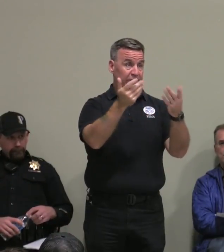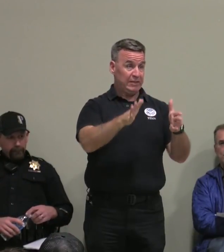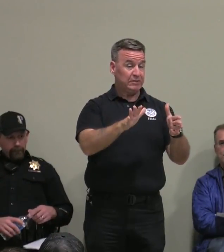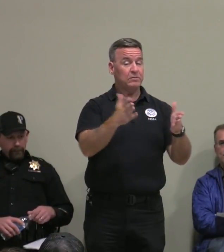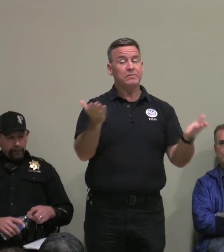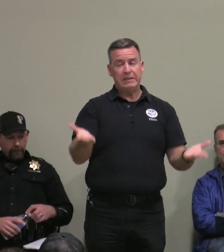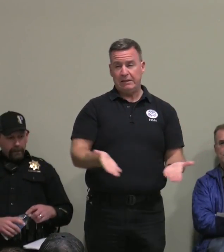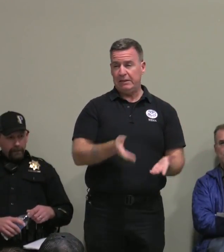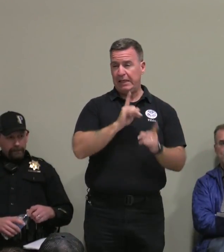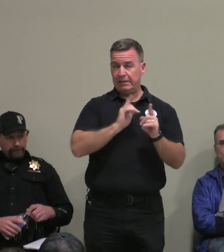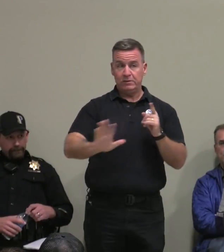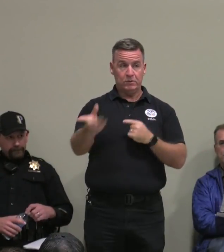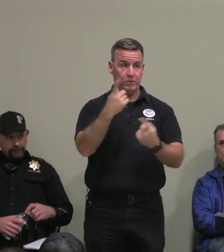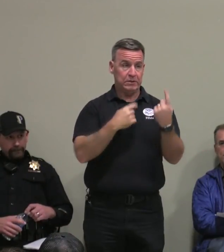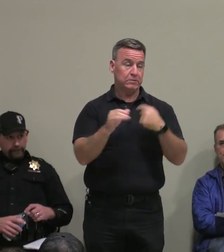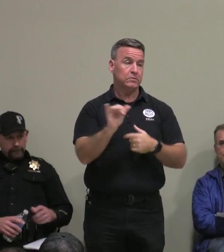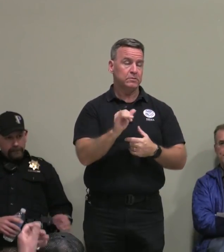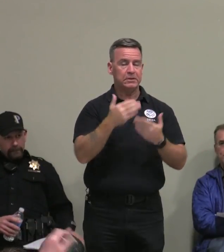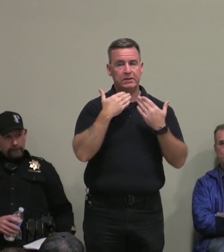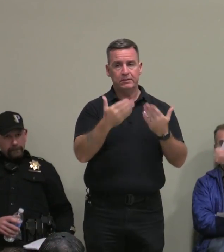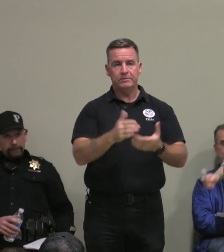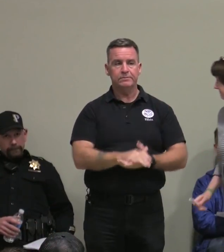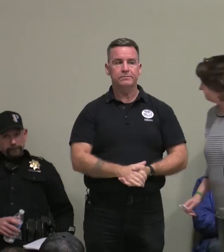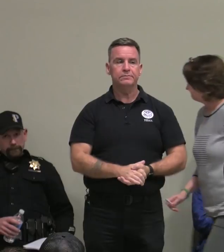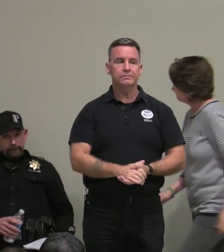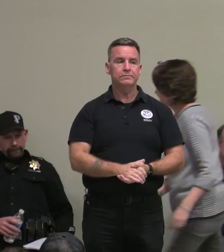answer questions as well. Thank you.